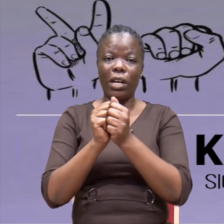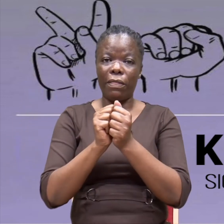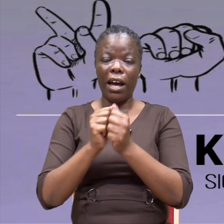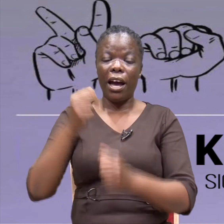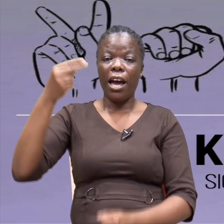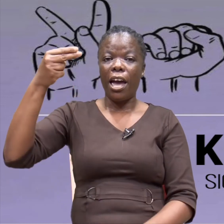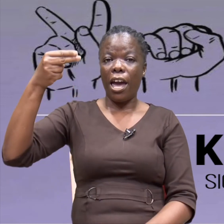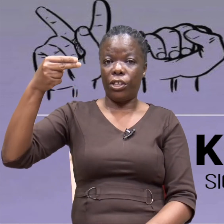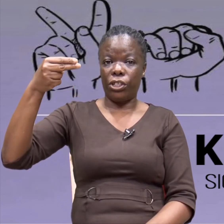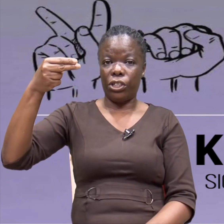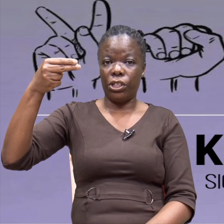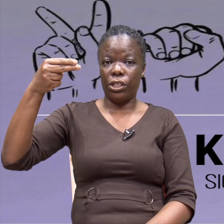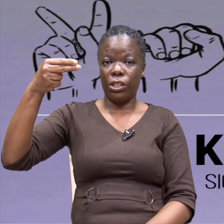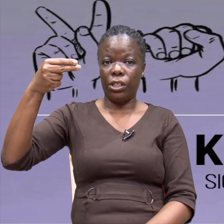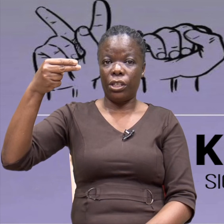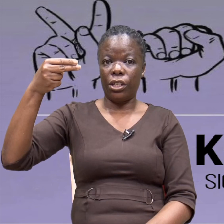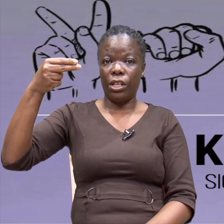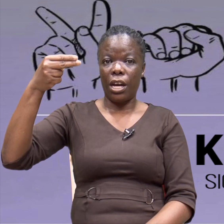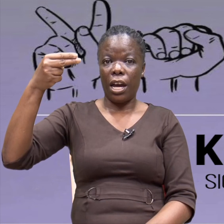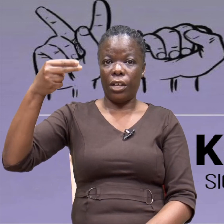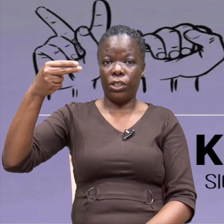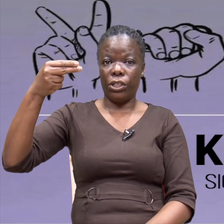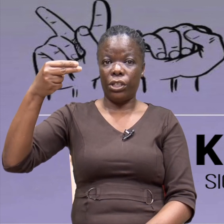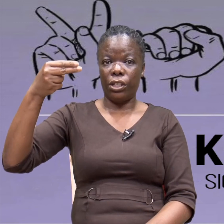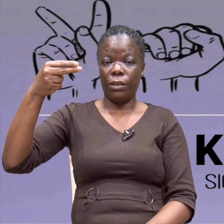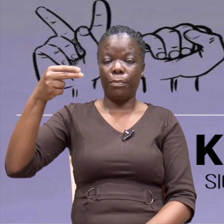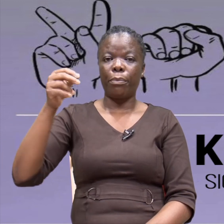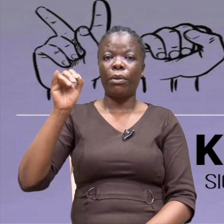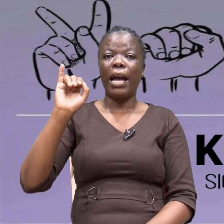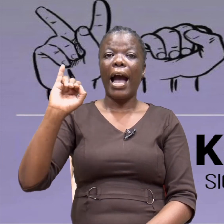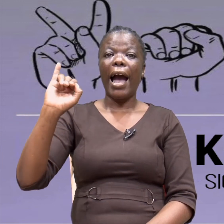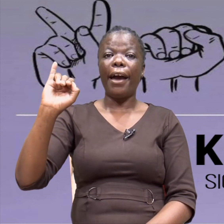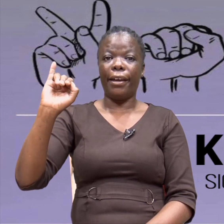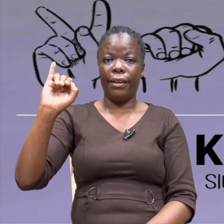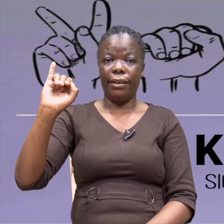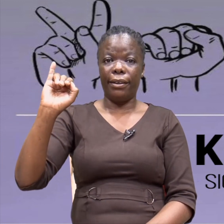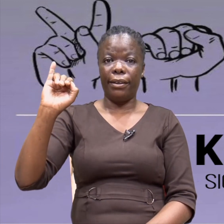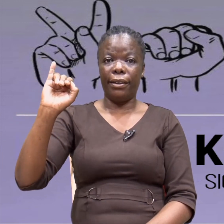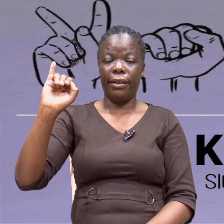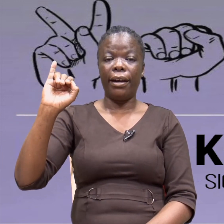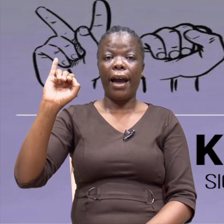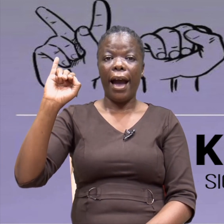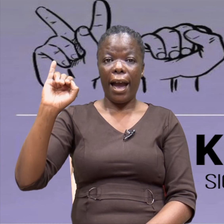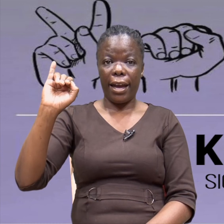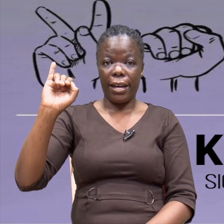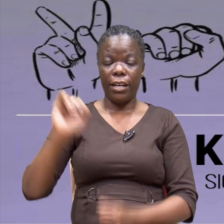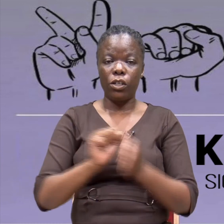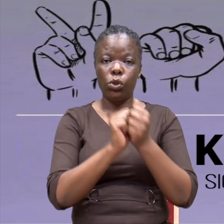Together, H. H. I. I.